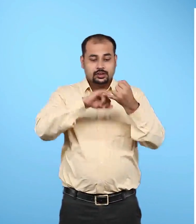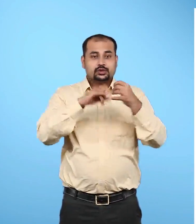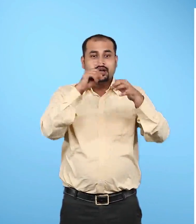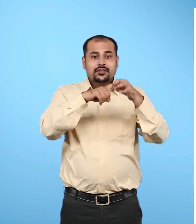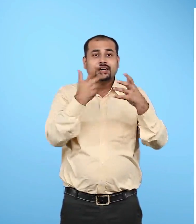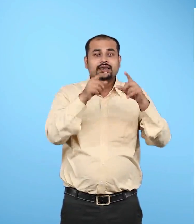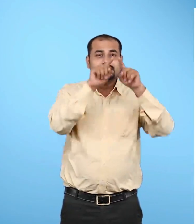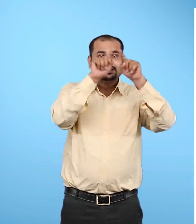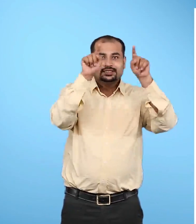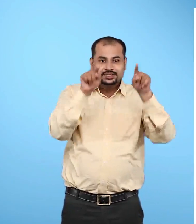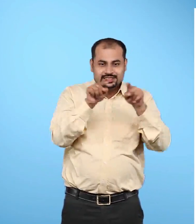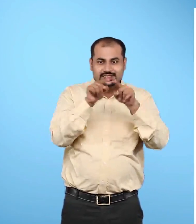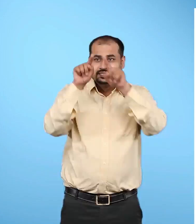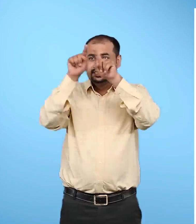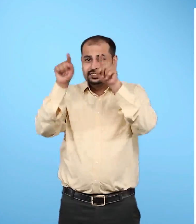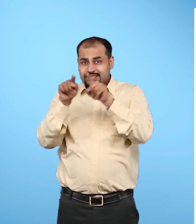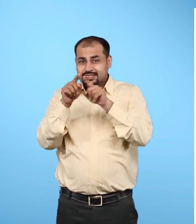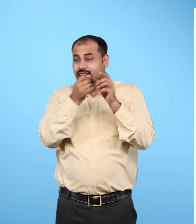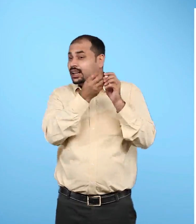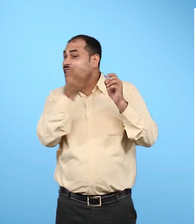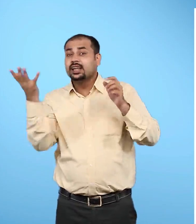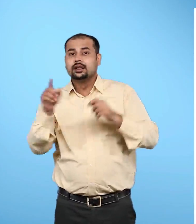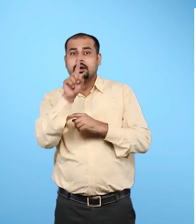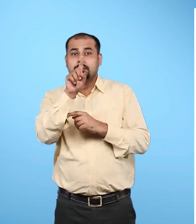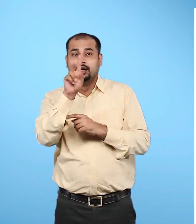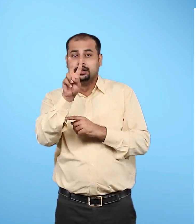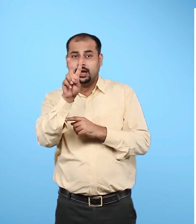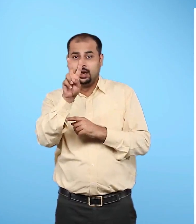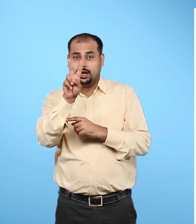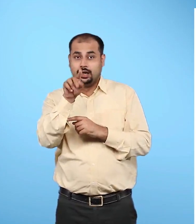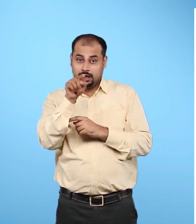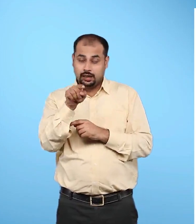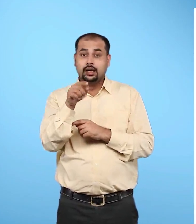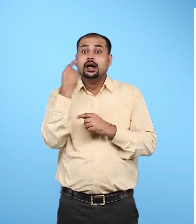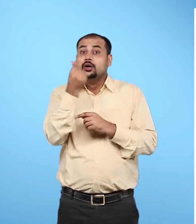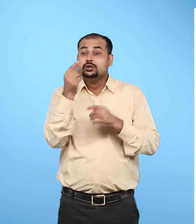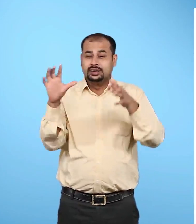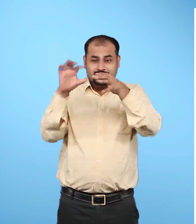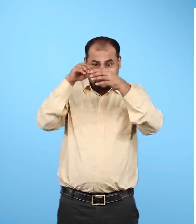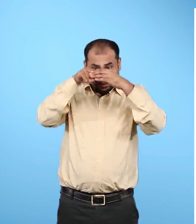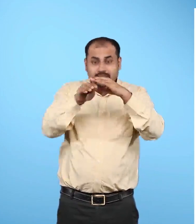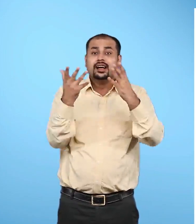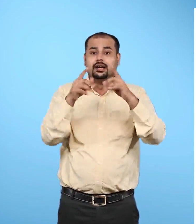Draw here as many rectangles as possible using 12 such squares.